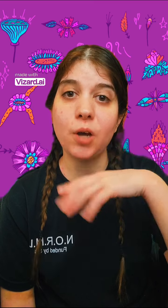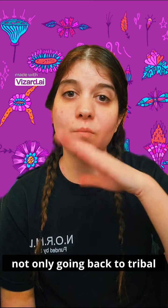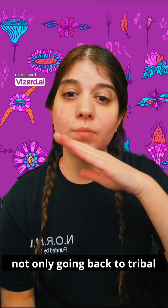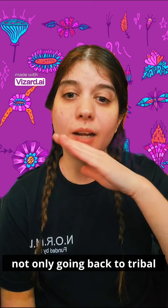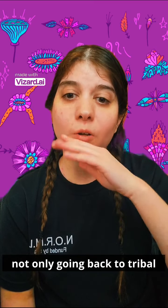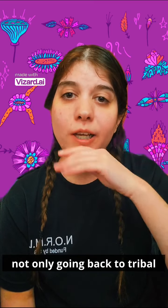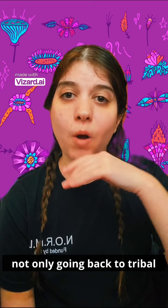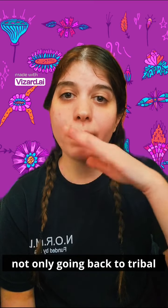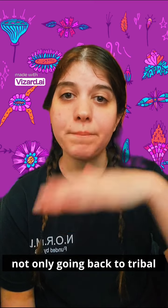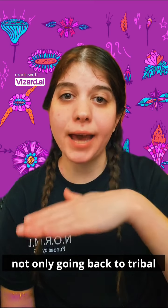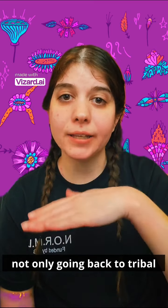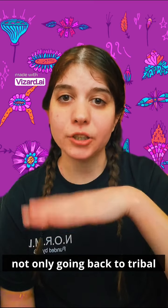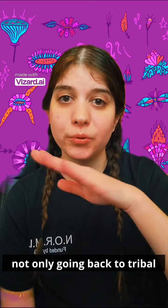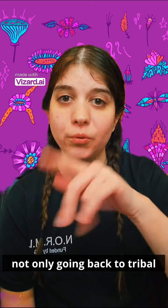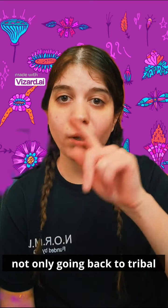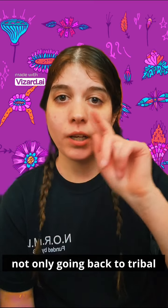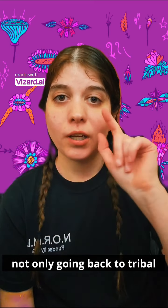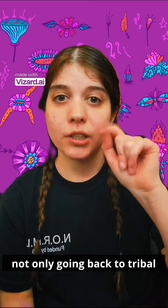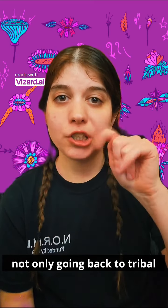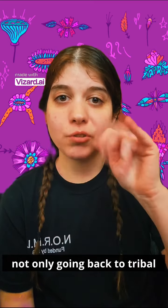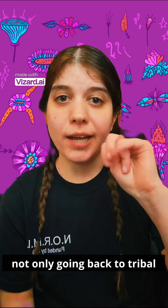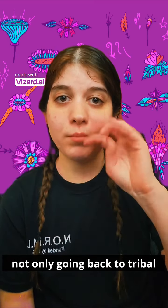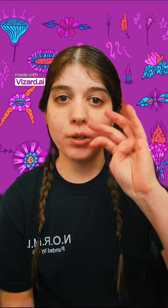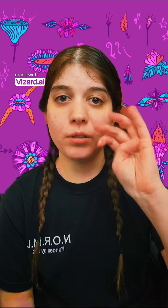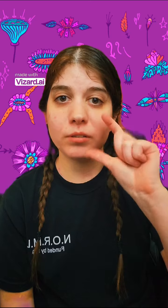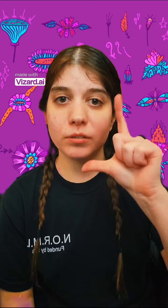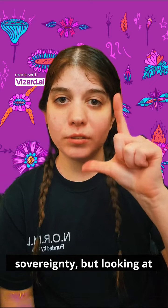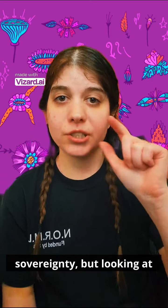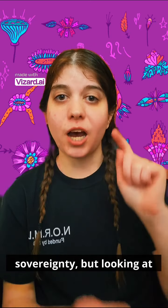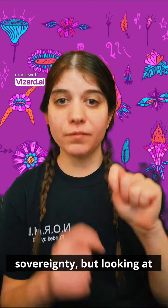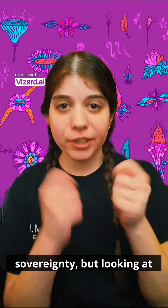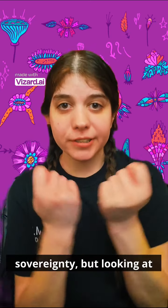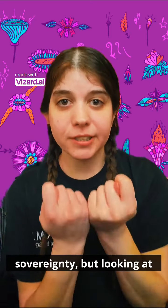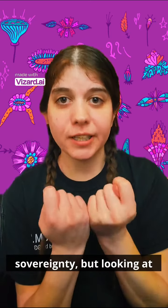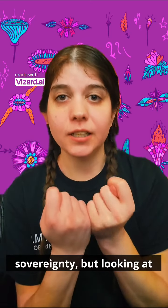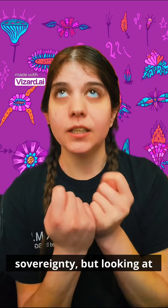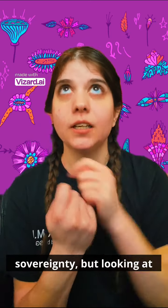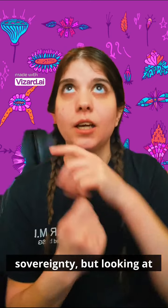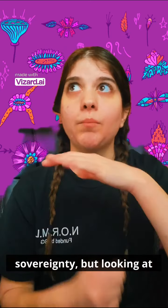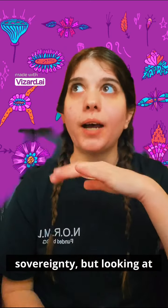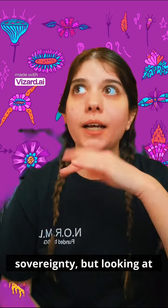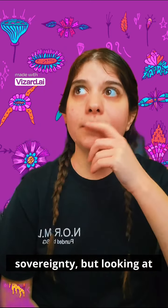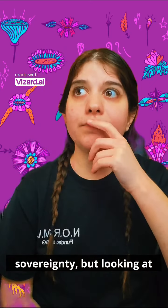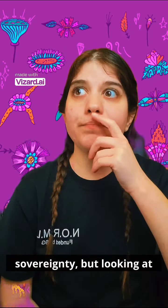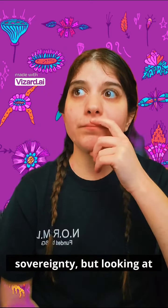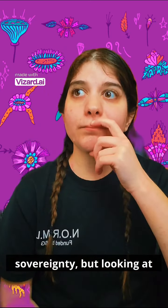not only going back to tribal sovereignty, but